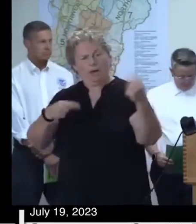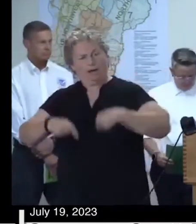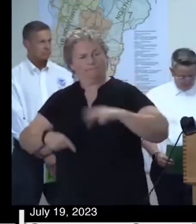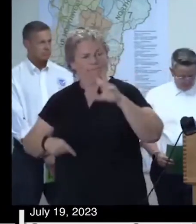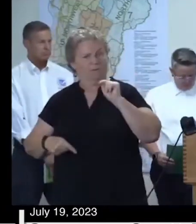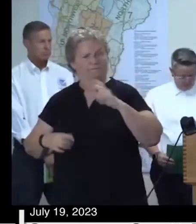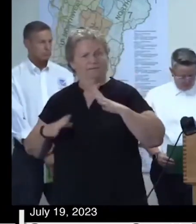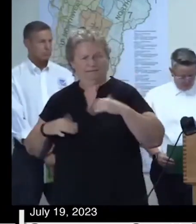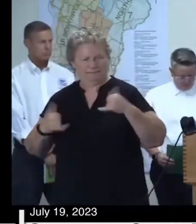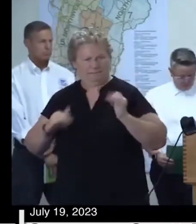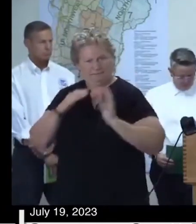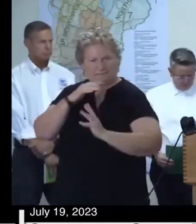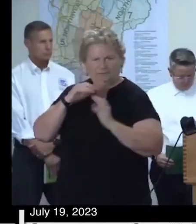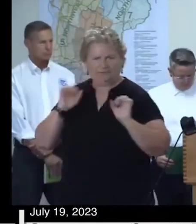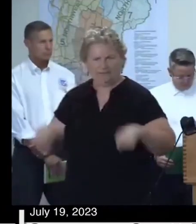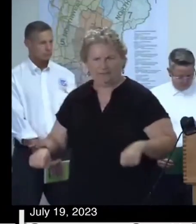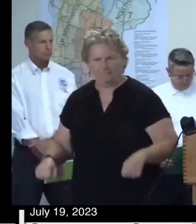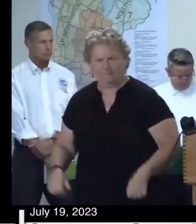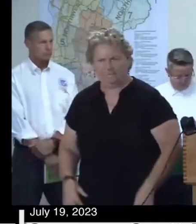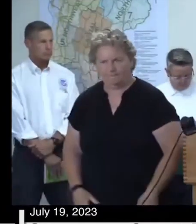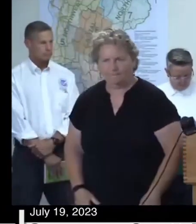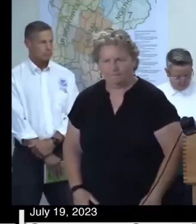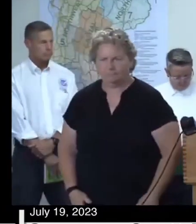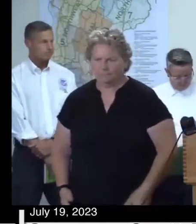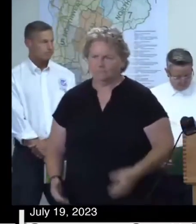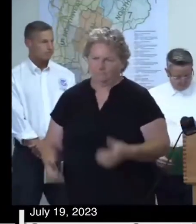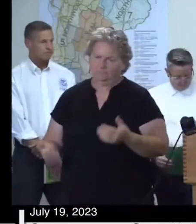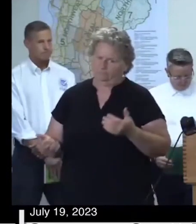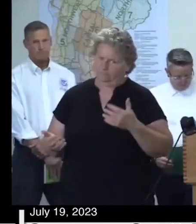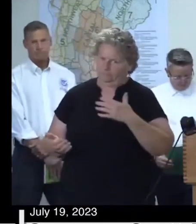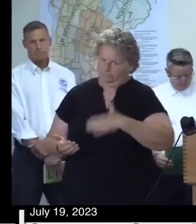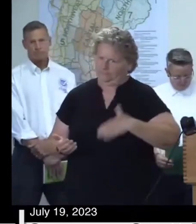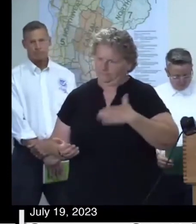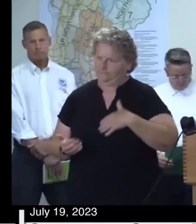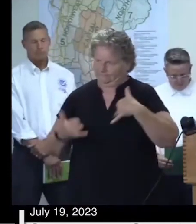view Vermont and take advantage of everything we have to offer.